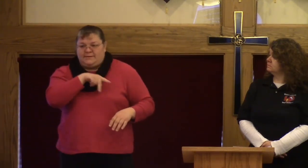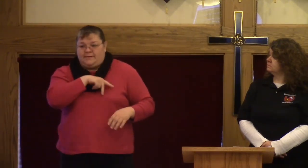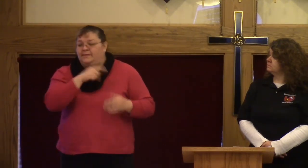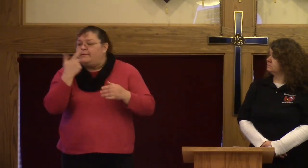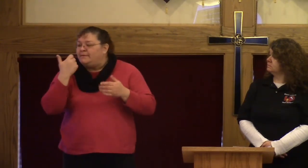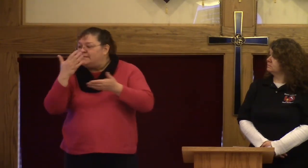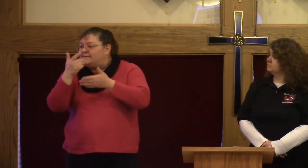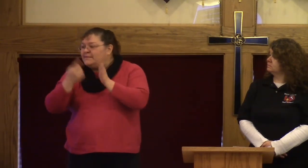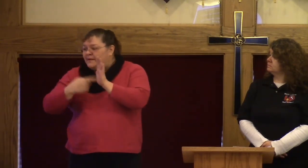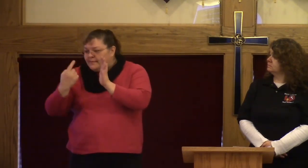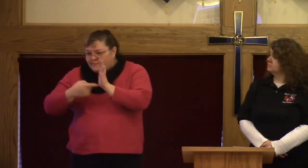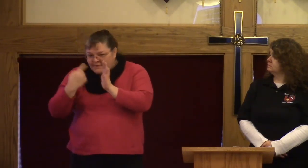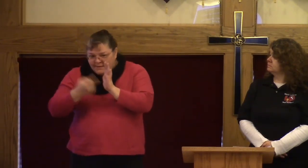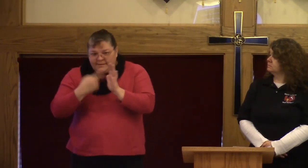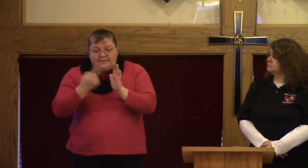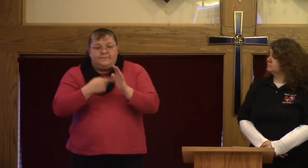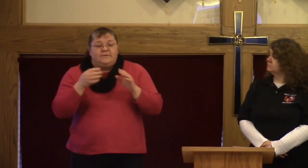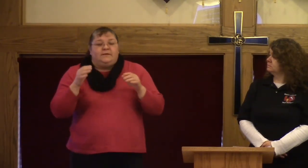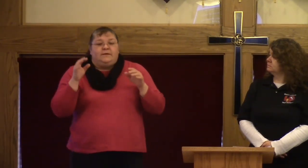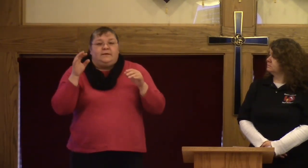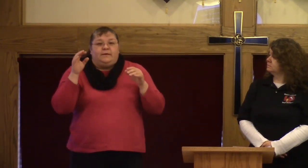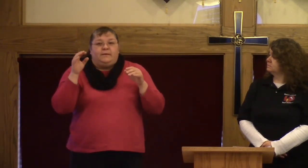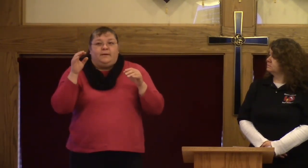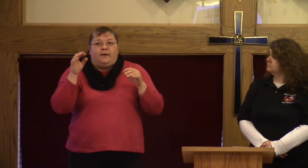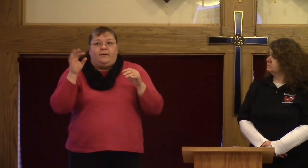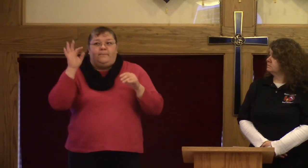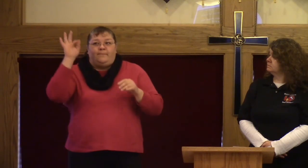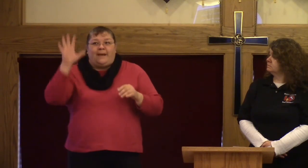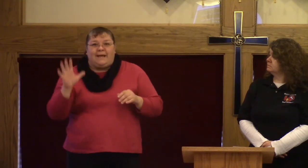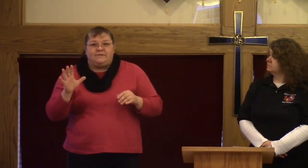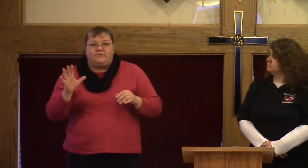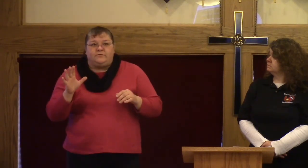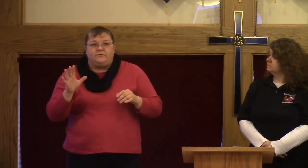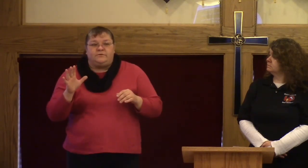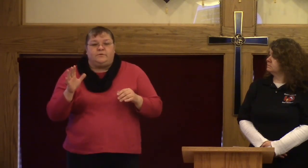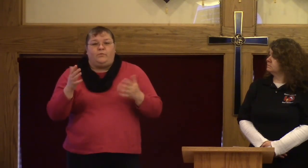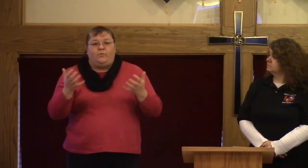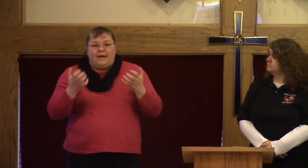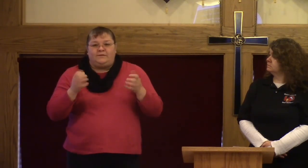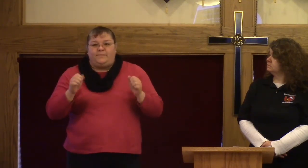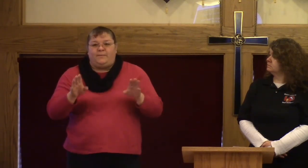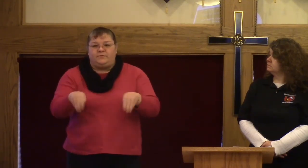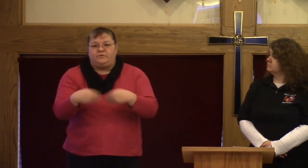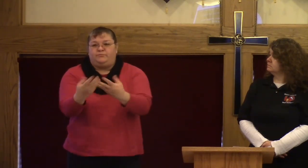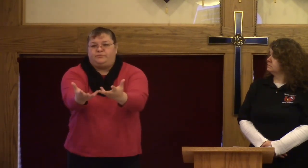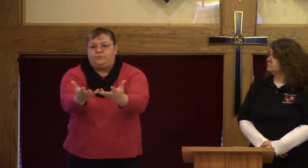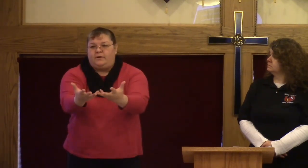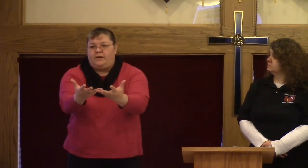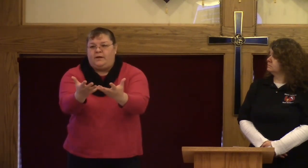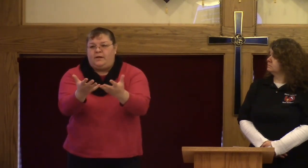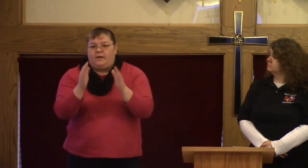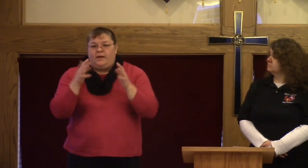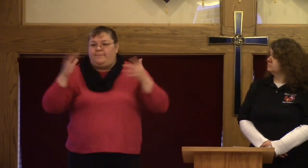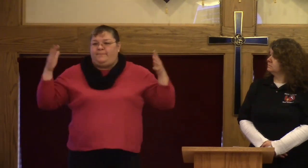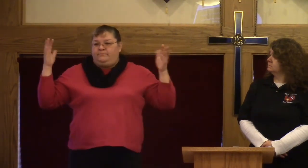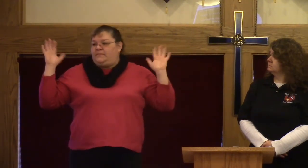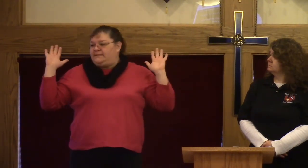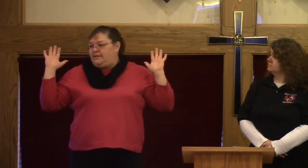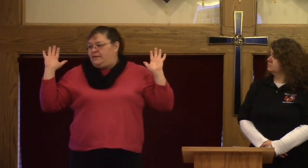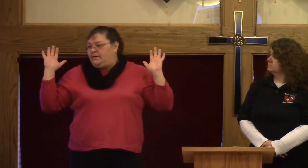their speaking personality. Sometimes, the pastors want to people, they just